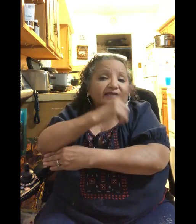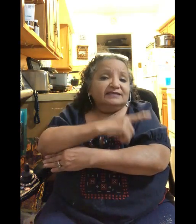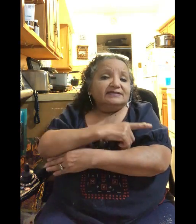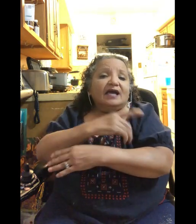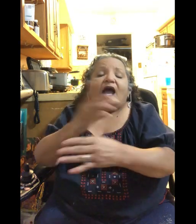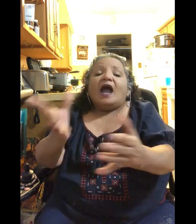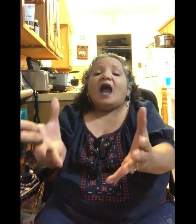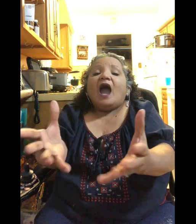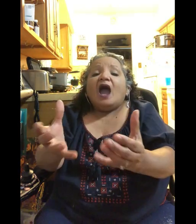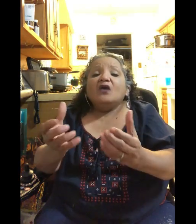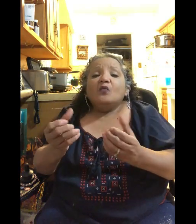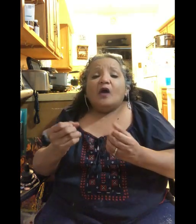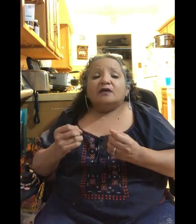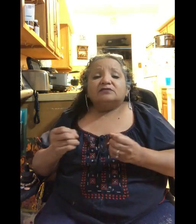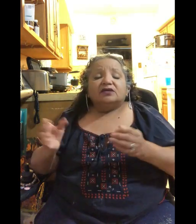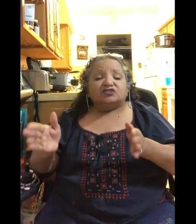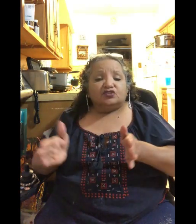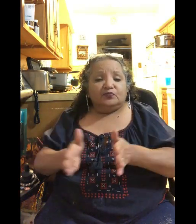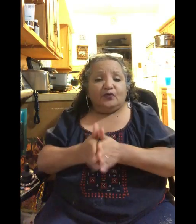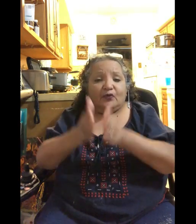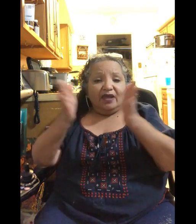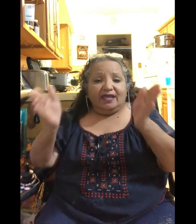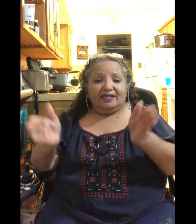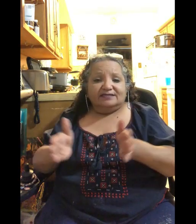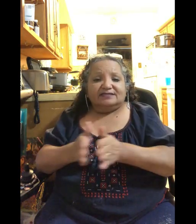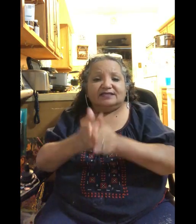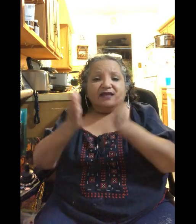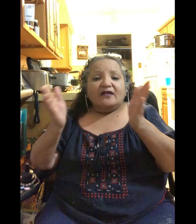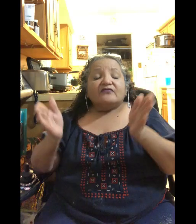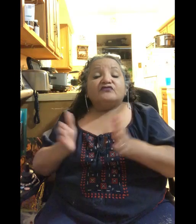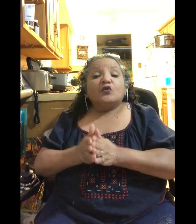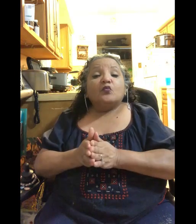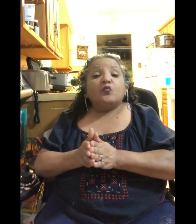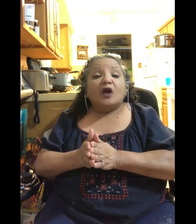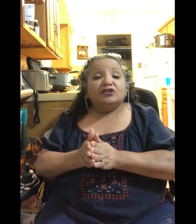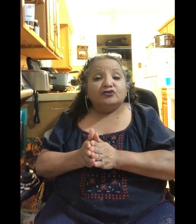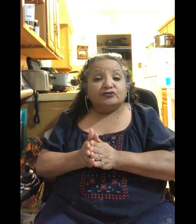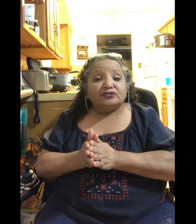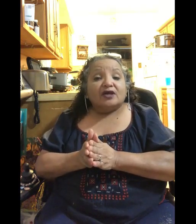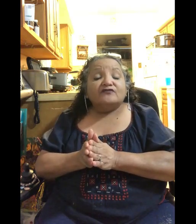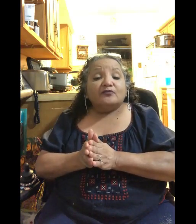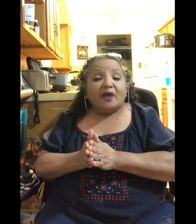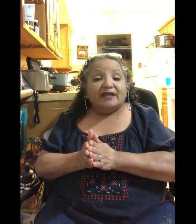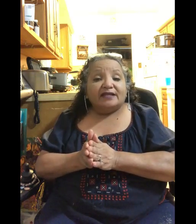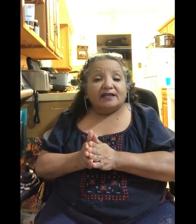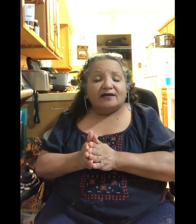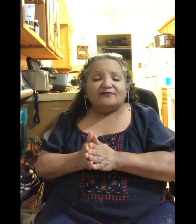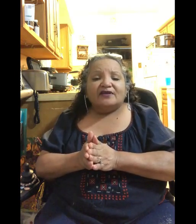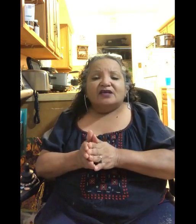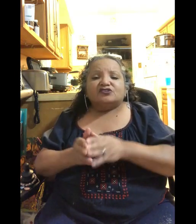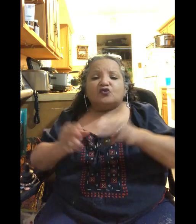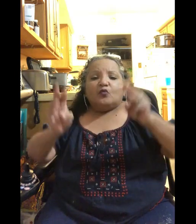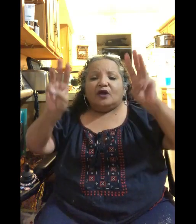days I want to praise the wonders of your mighty love. So